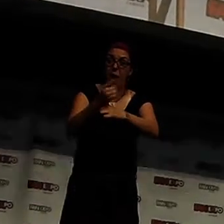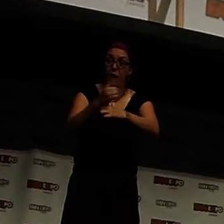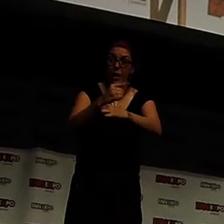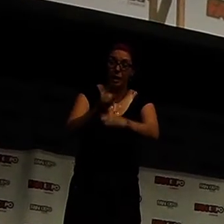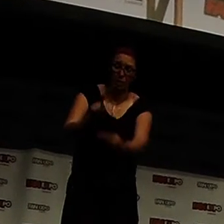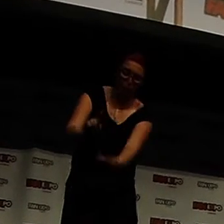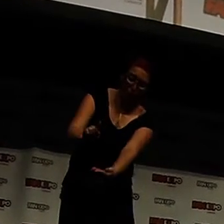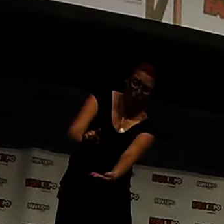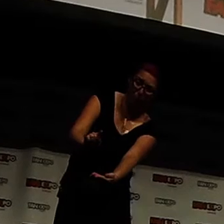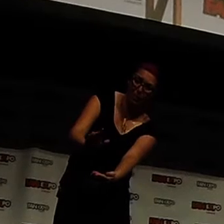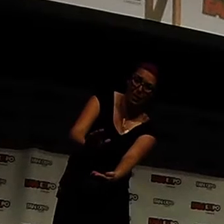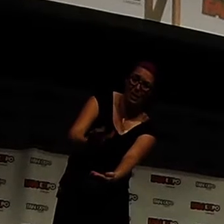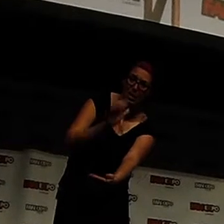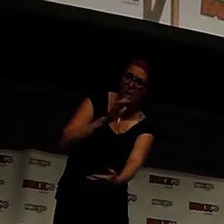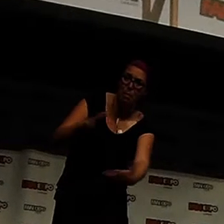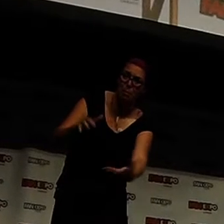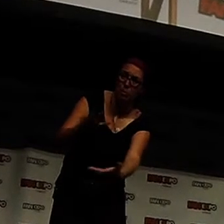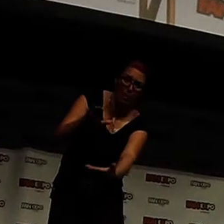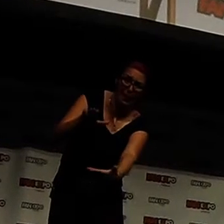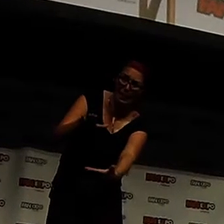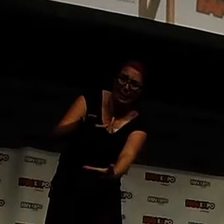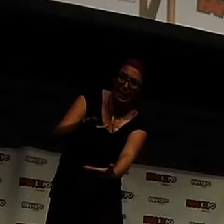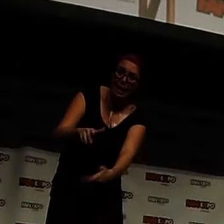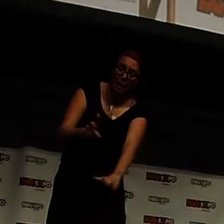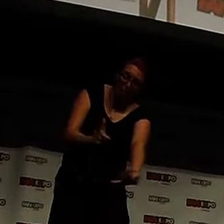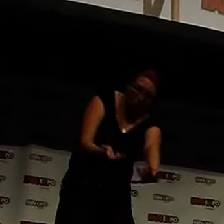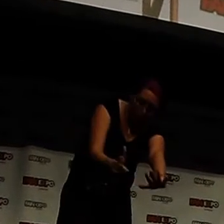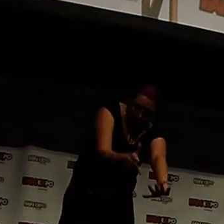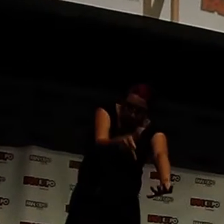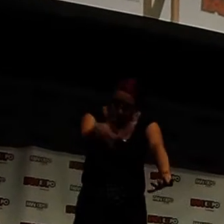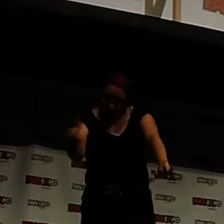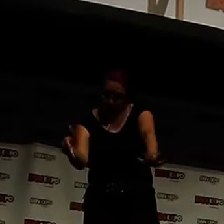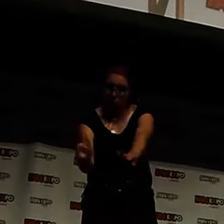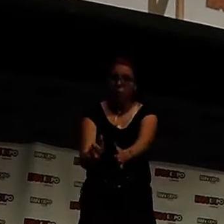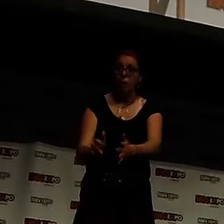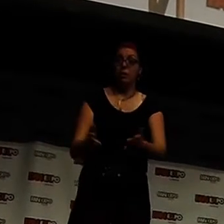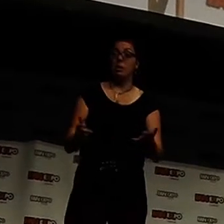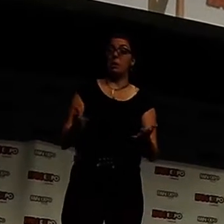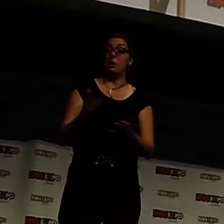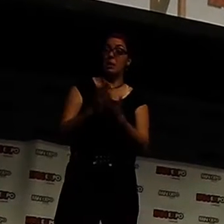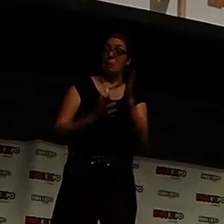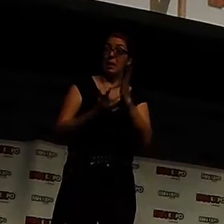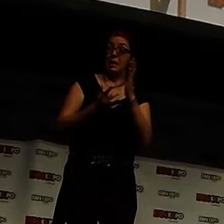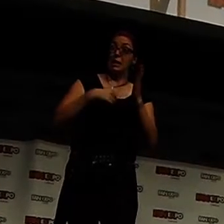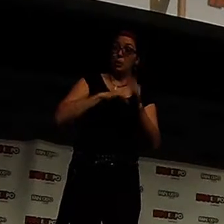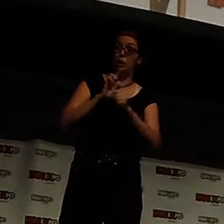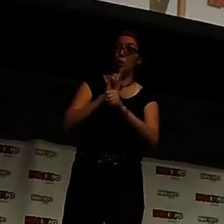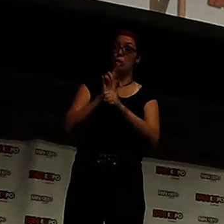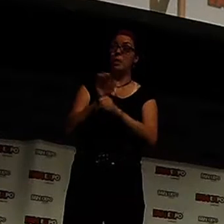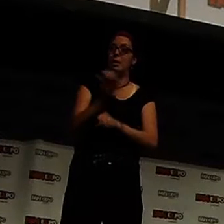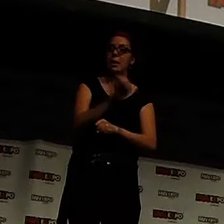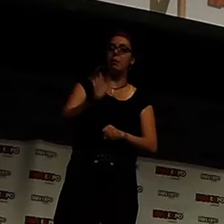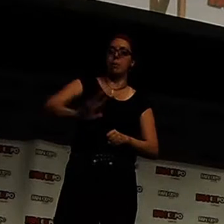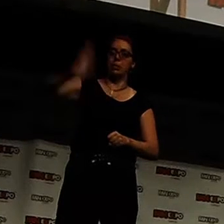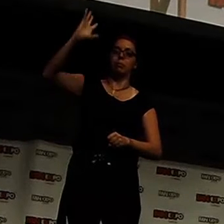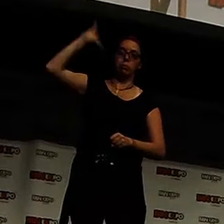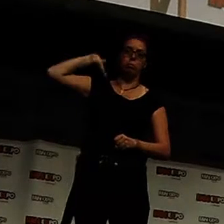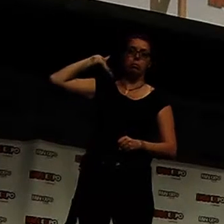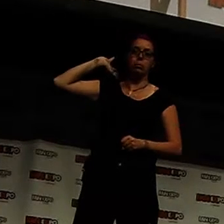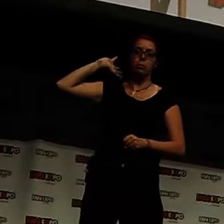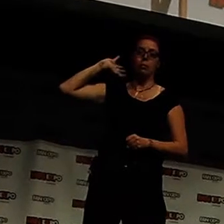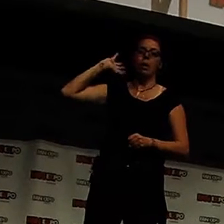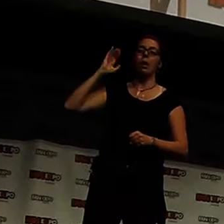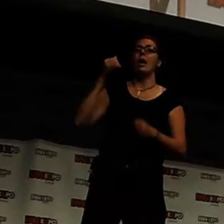so actually there's quite a lot of techniques that are still used that work really, really effectively. Anytime a door opens on